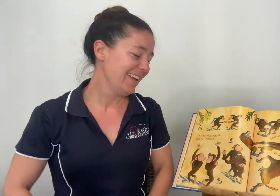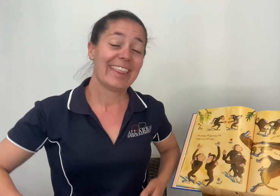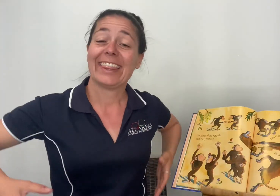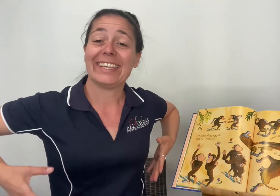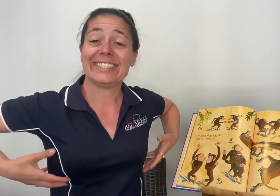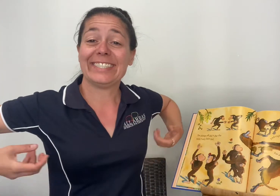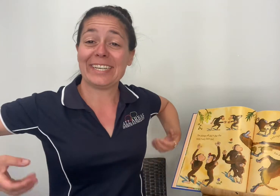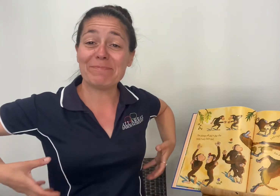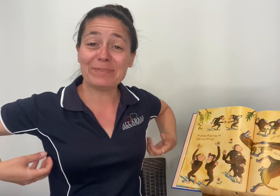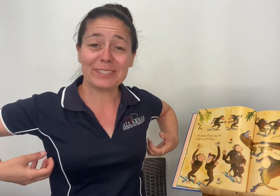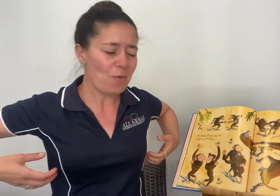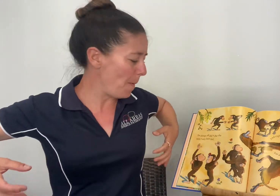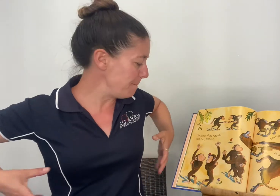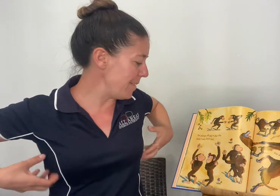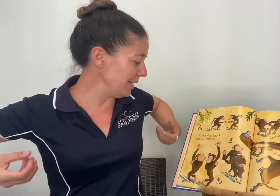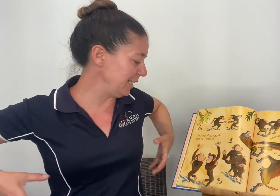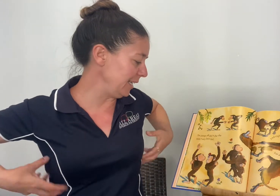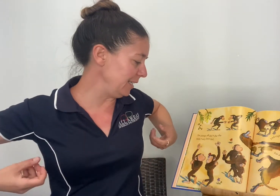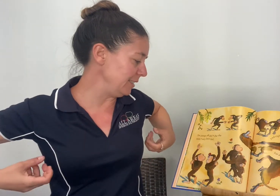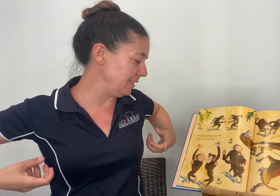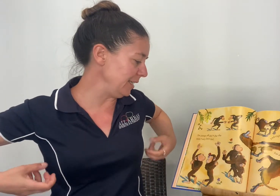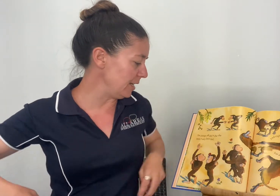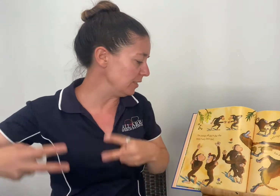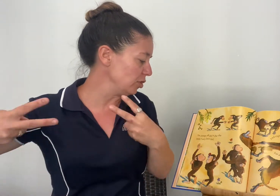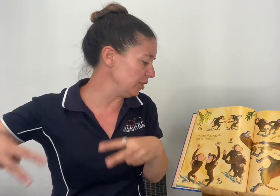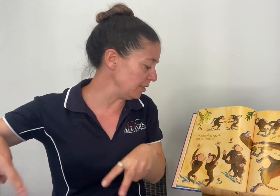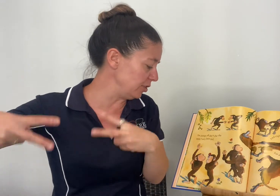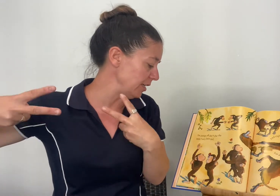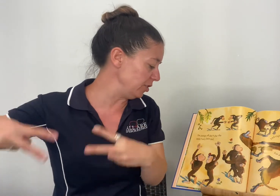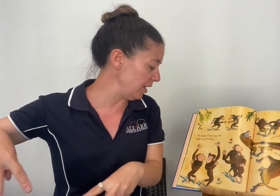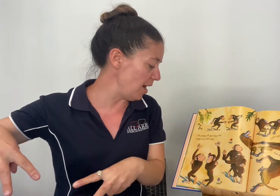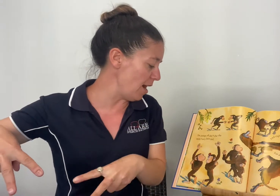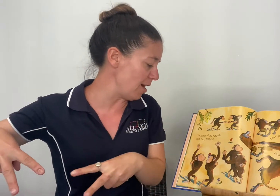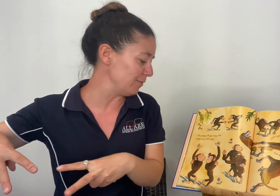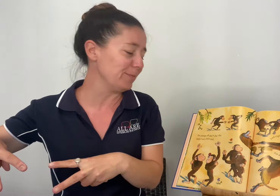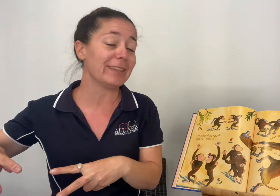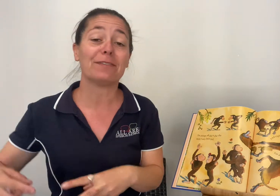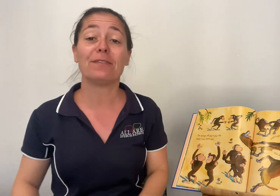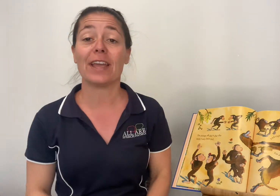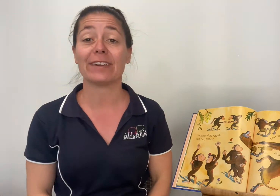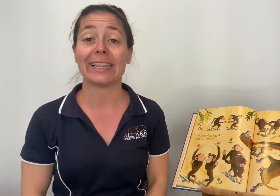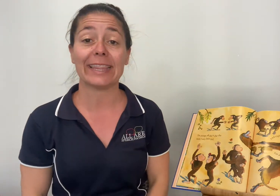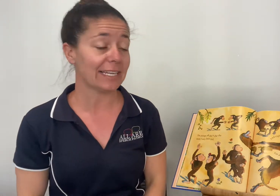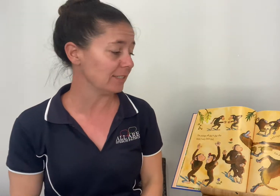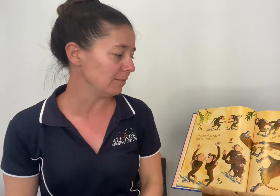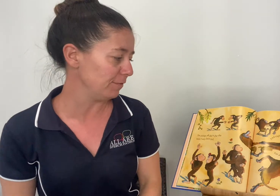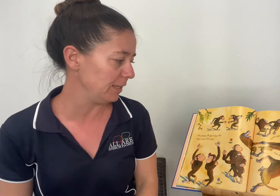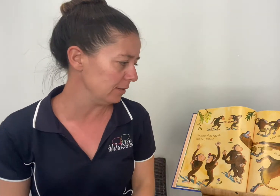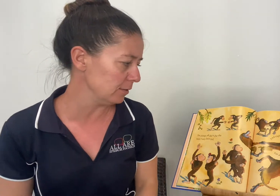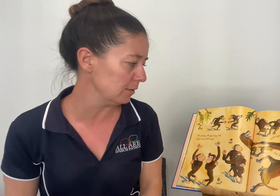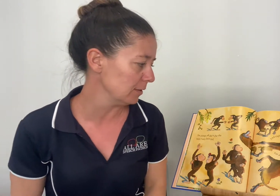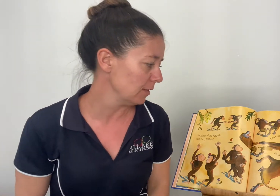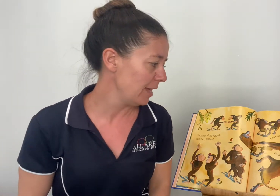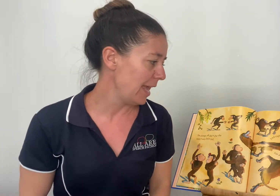The chimps or monkeys did a cha-cha-cha with a very Latin feel.